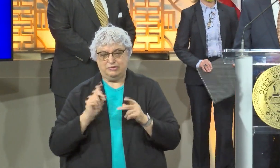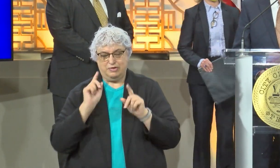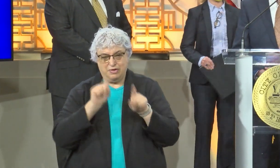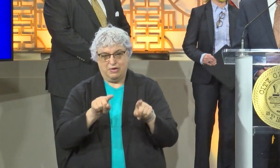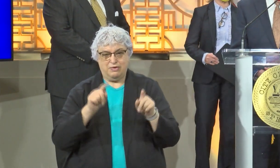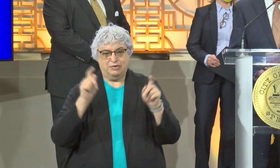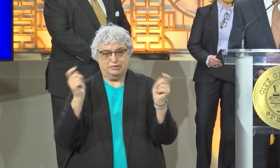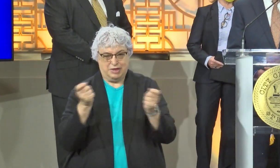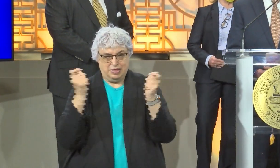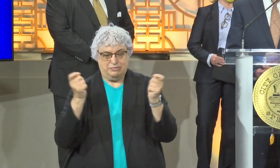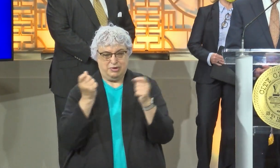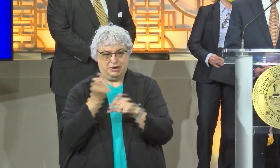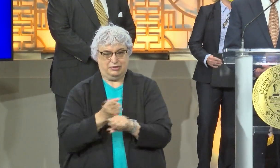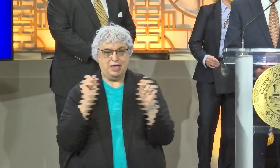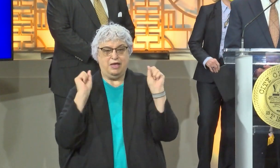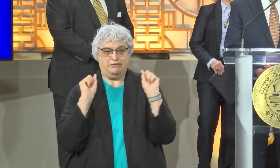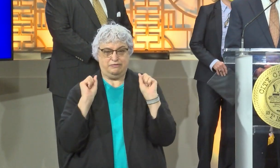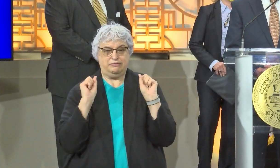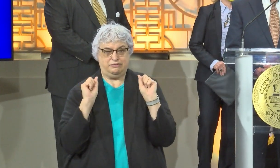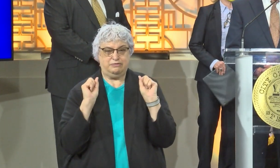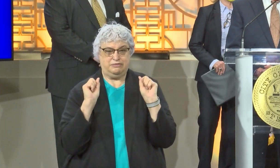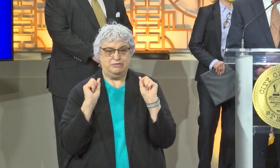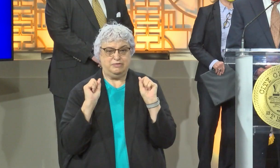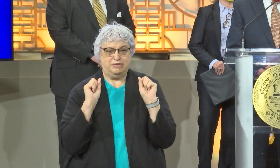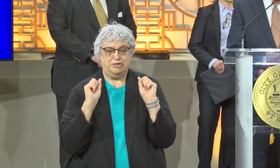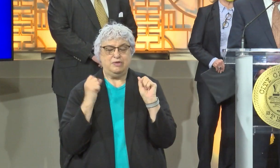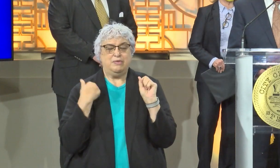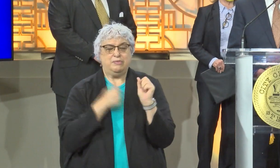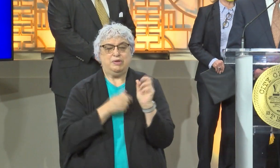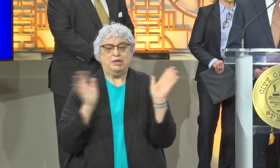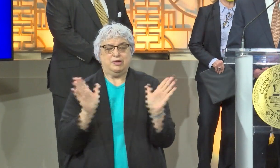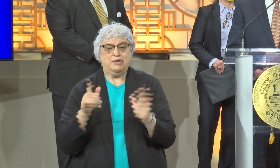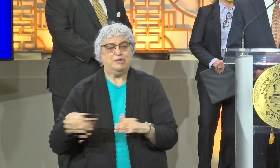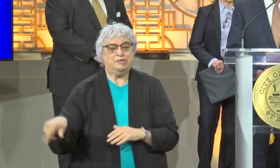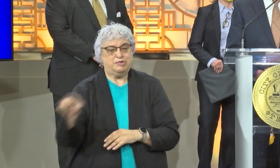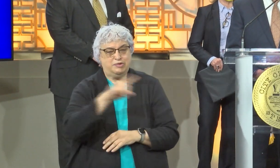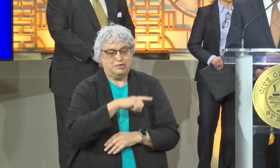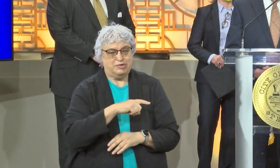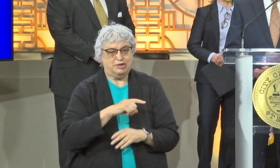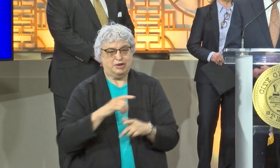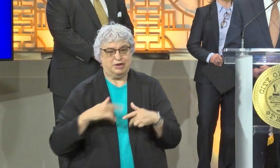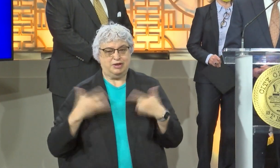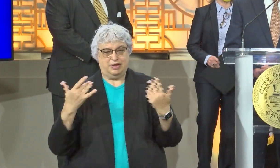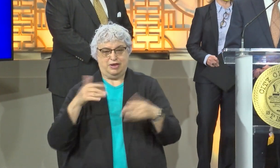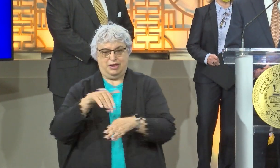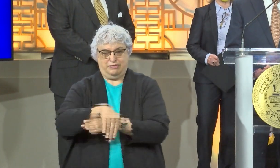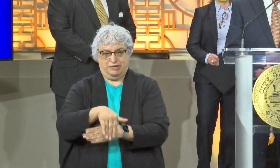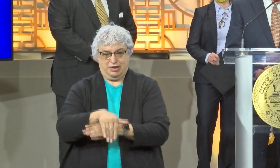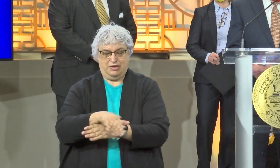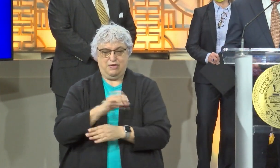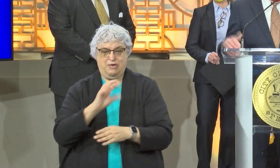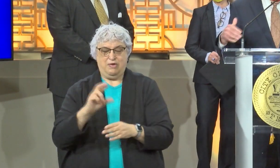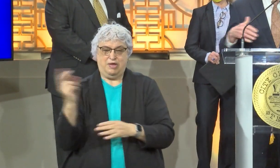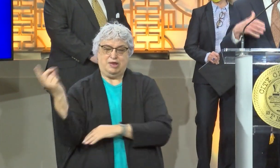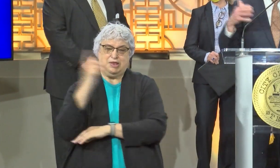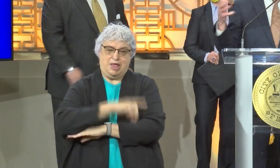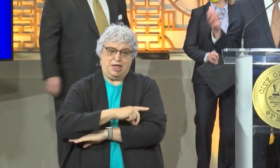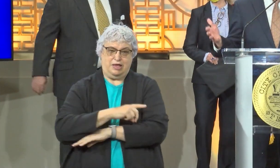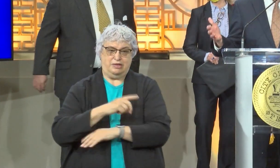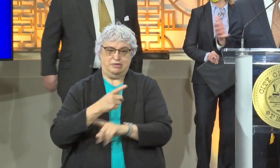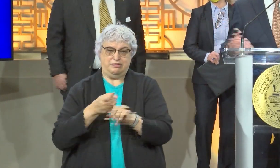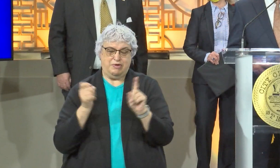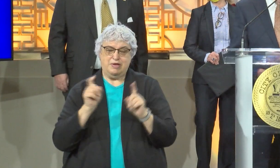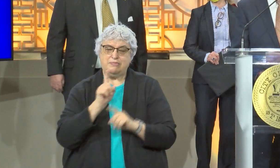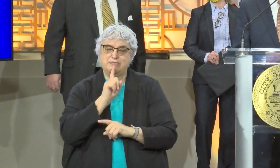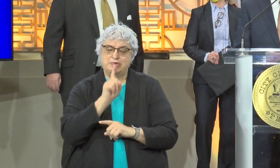safely, and so we encourage you to make an evening or make multiple evenings or days out of